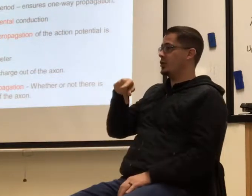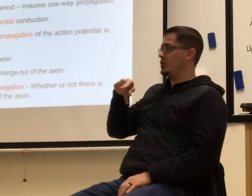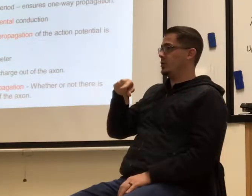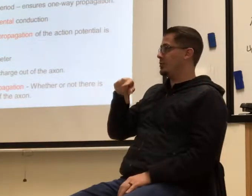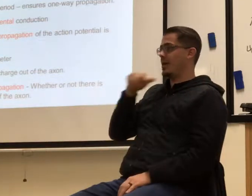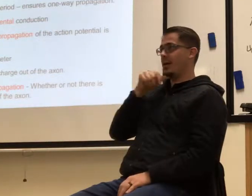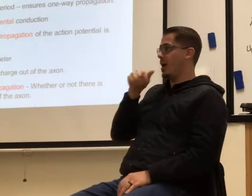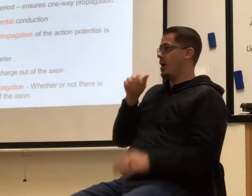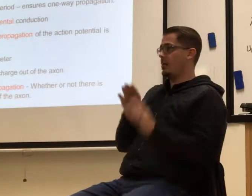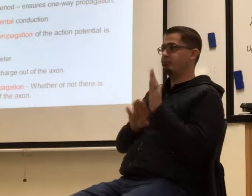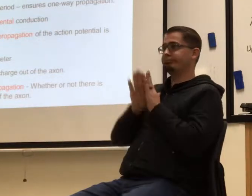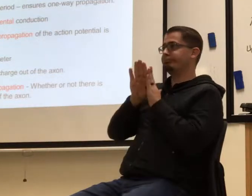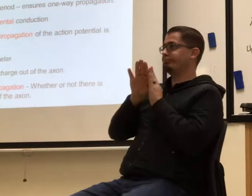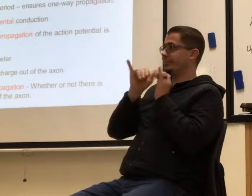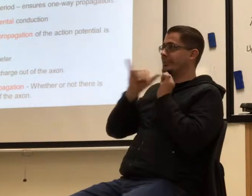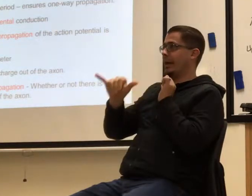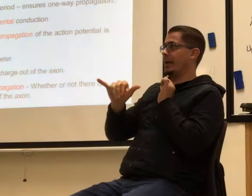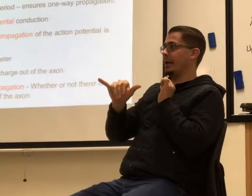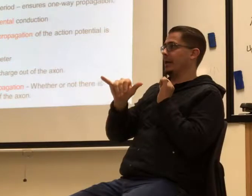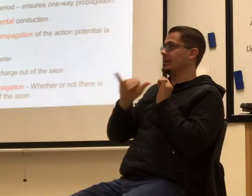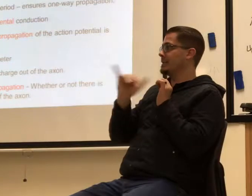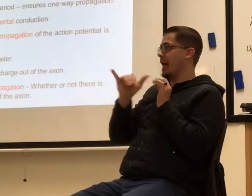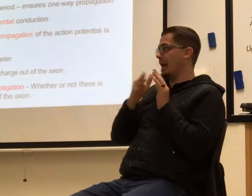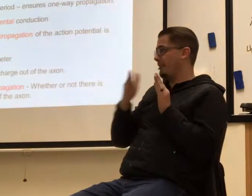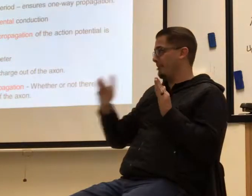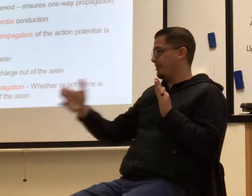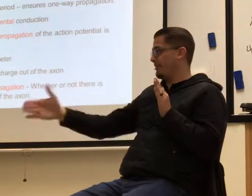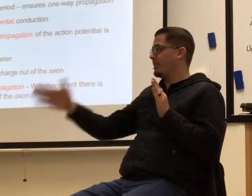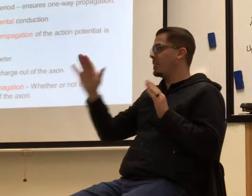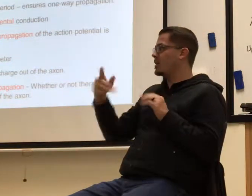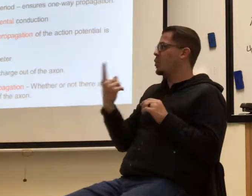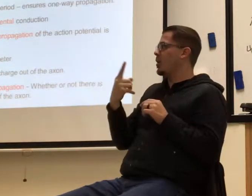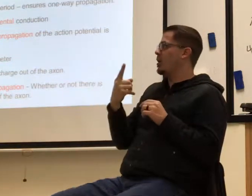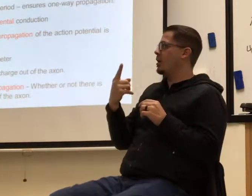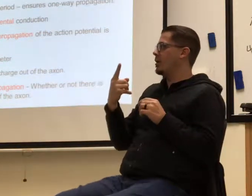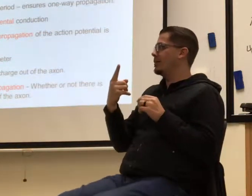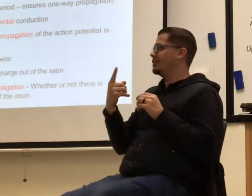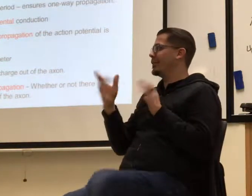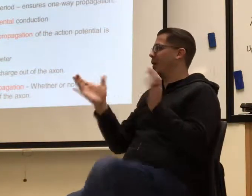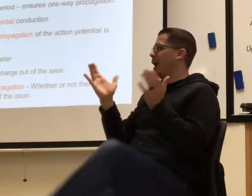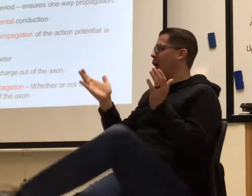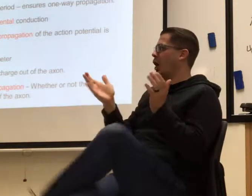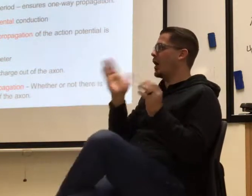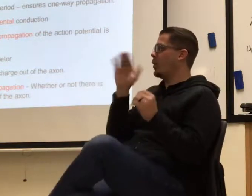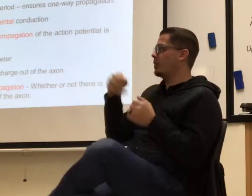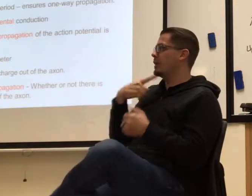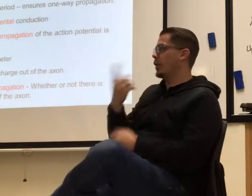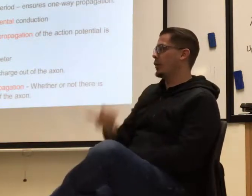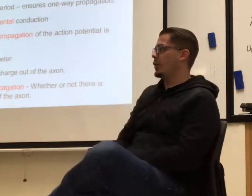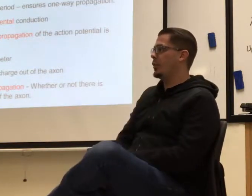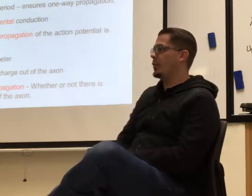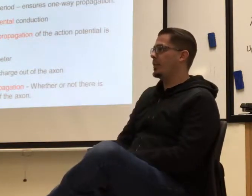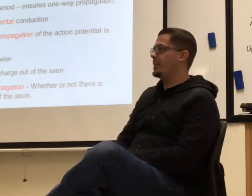are not. So that's one of the contrasts we like to bring to students.